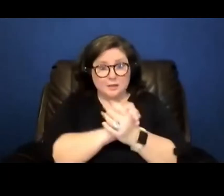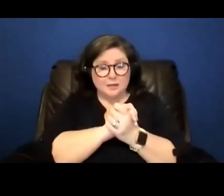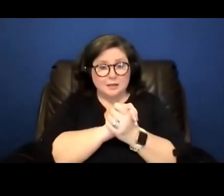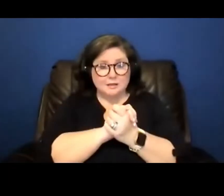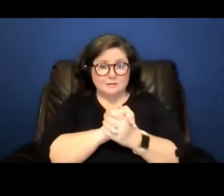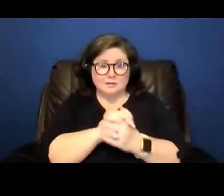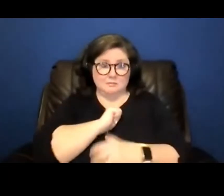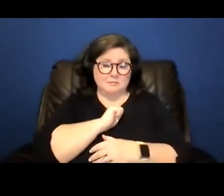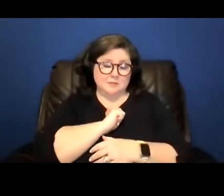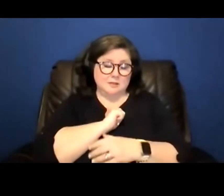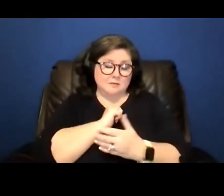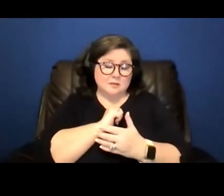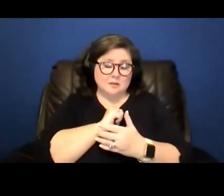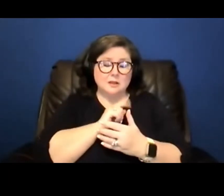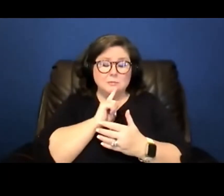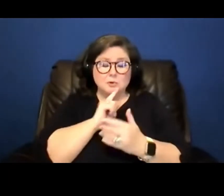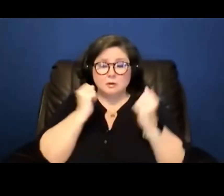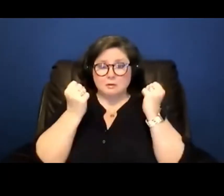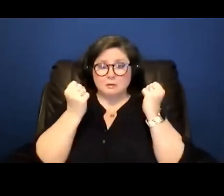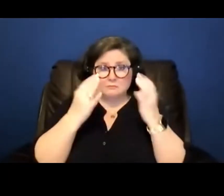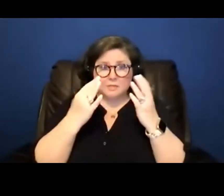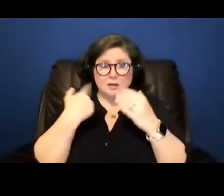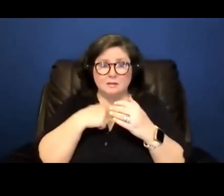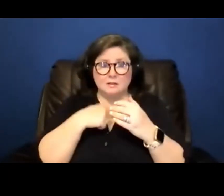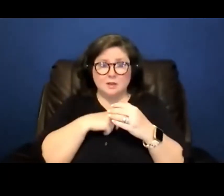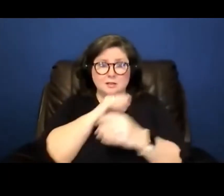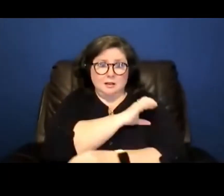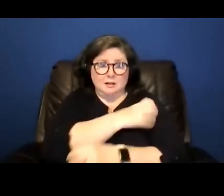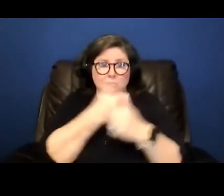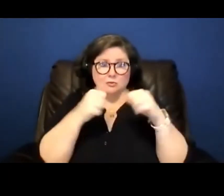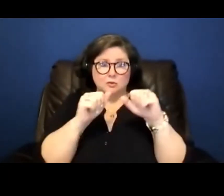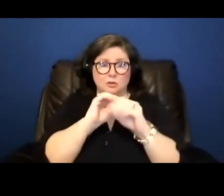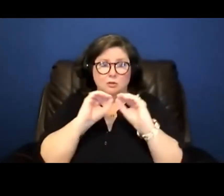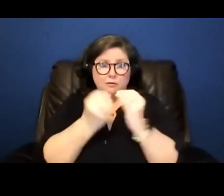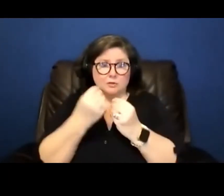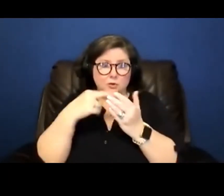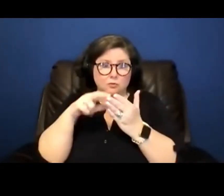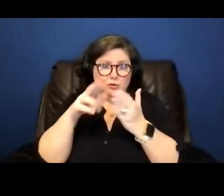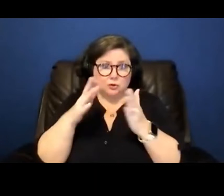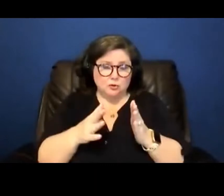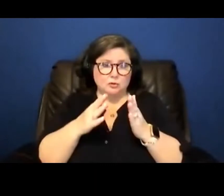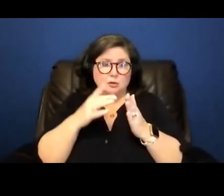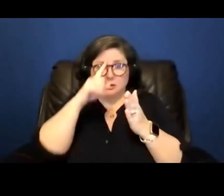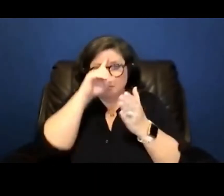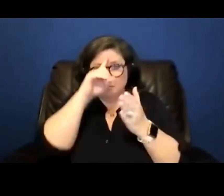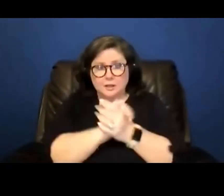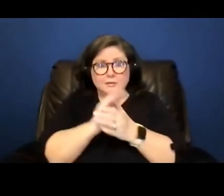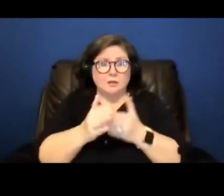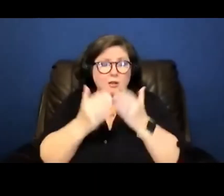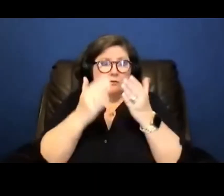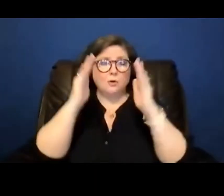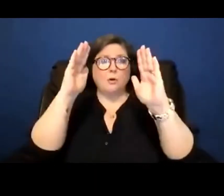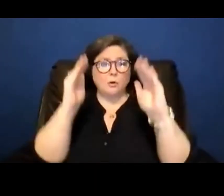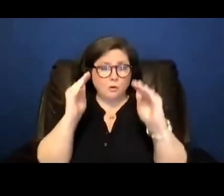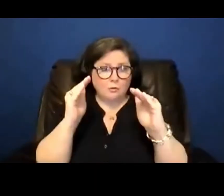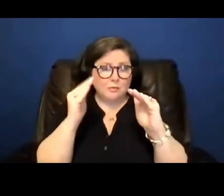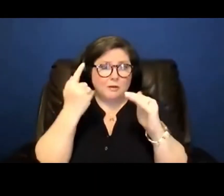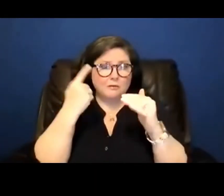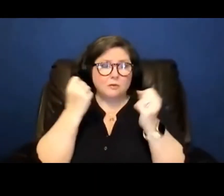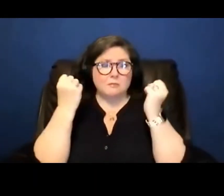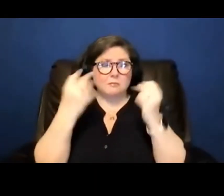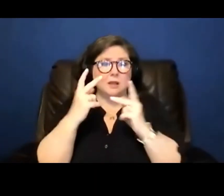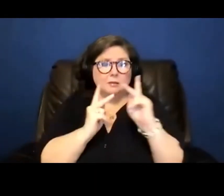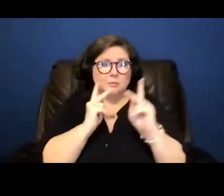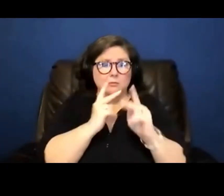sure many of us in the clinical trial office and researchers believe that clinical trials actually offer hope for many